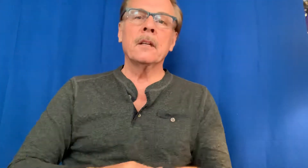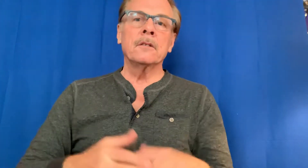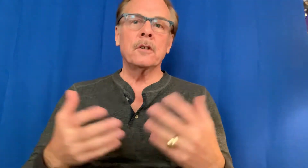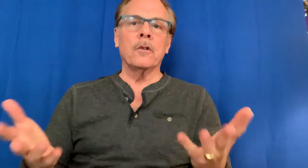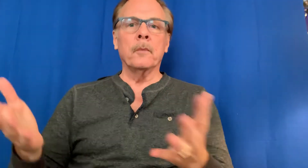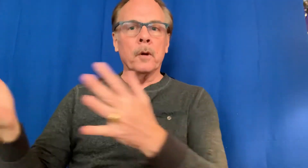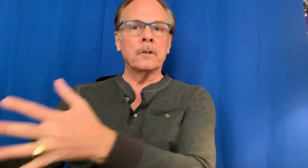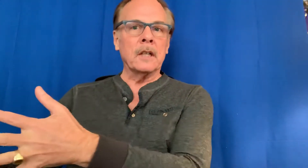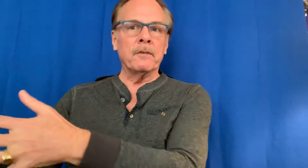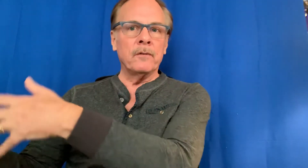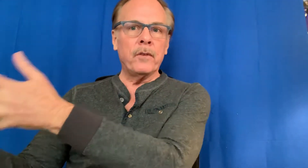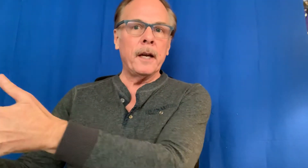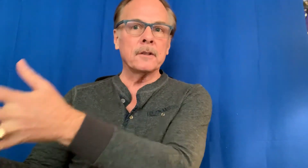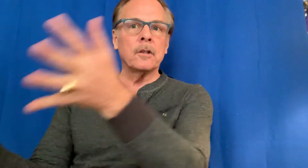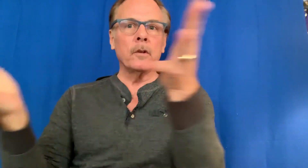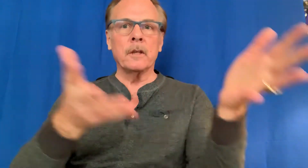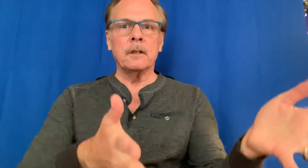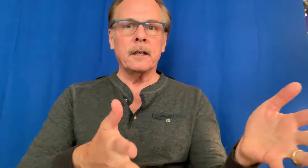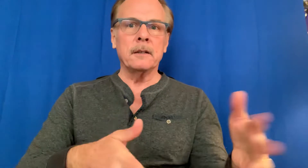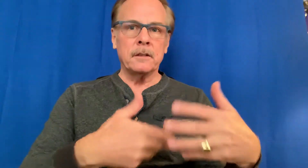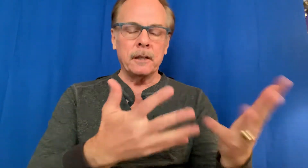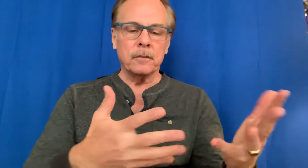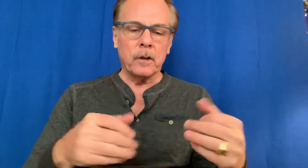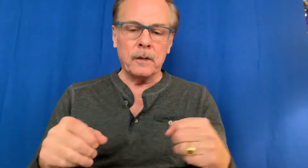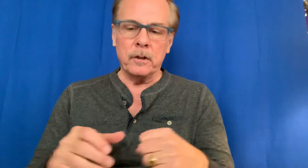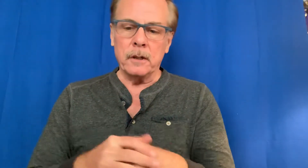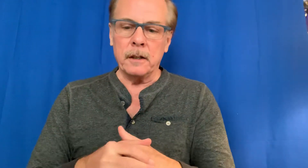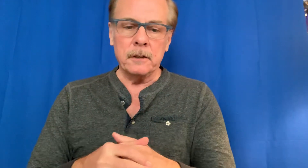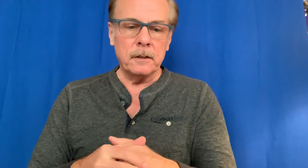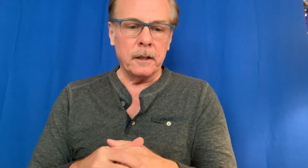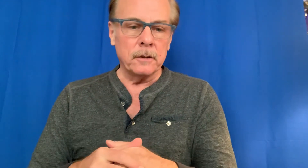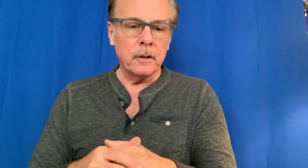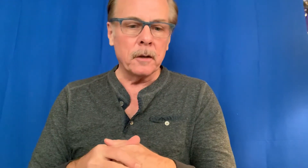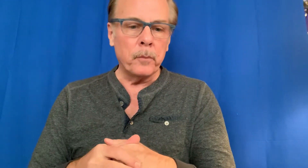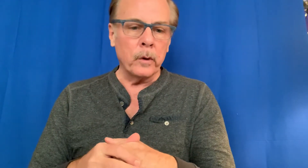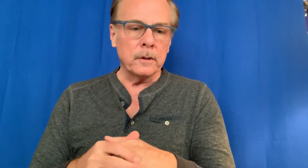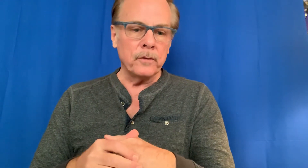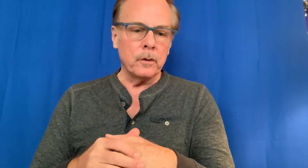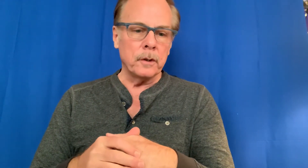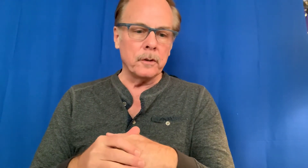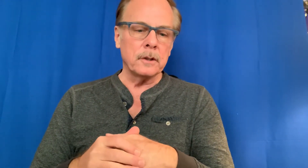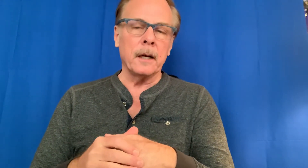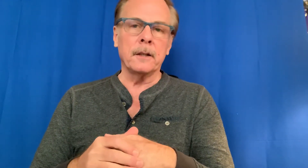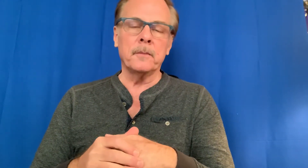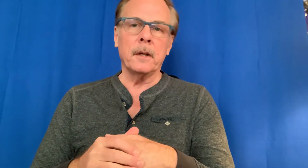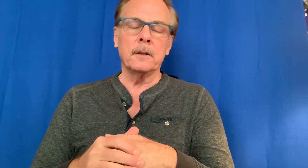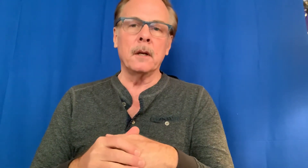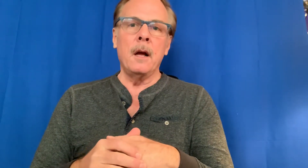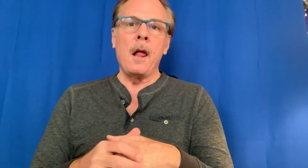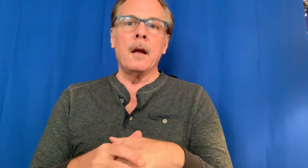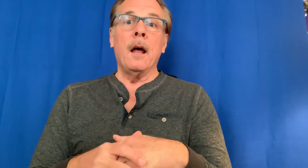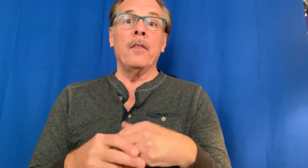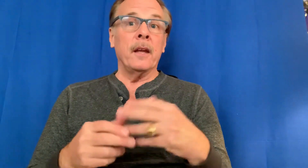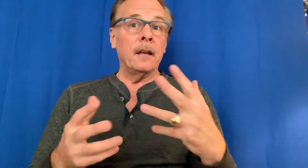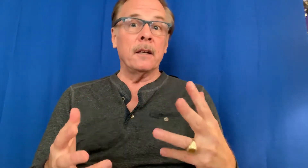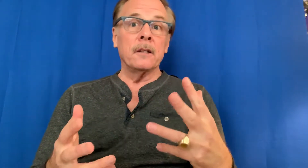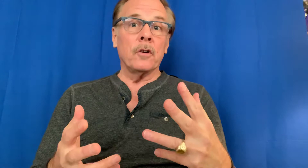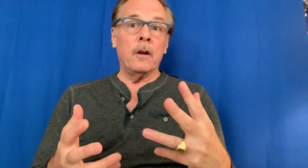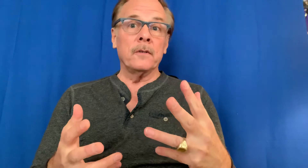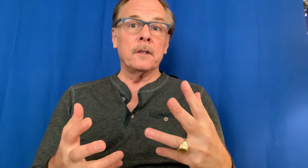So the boat's leaving France, going to the United States, arrives in the United States. So the importance of using your signing space. The ending is